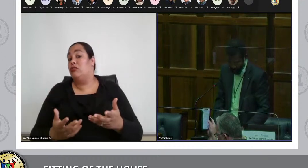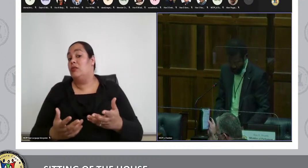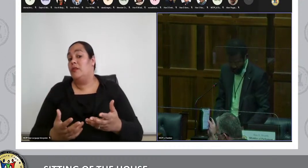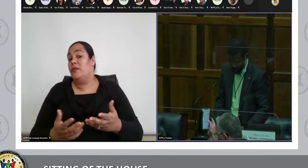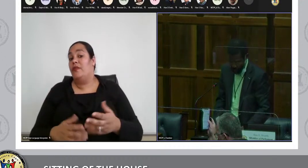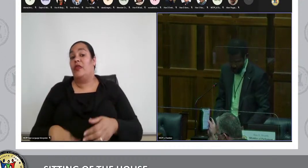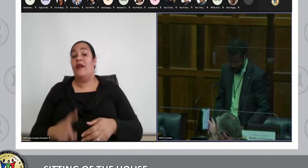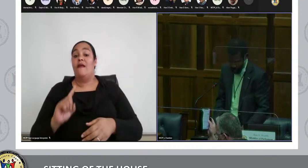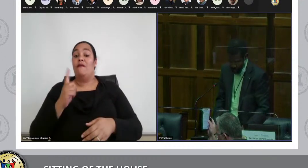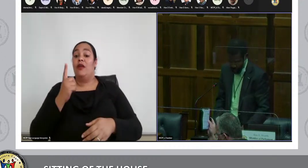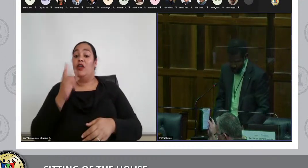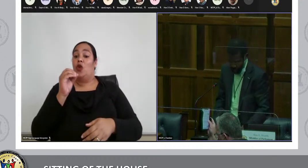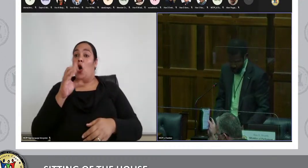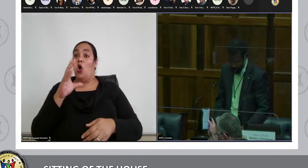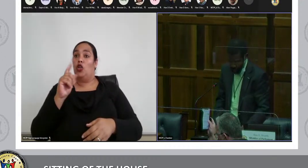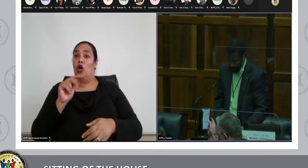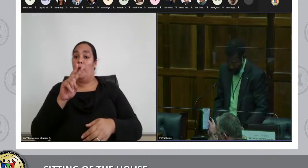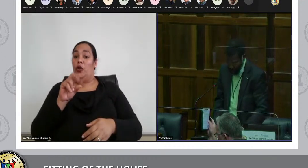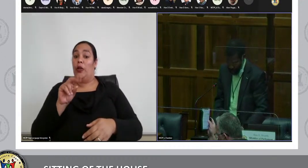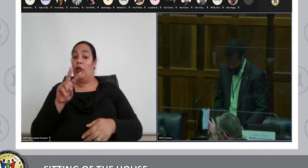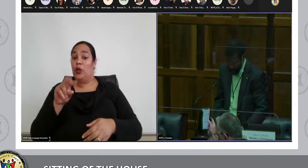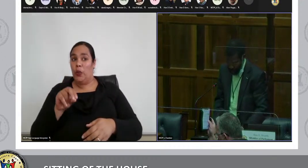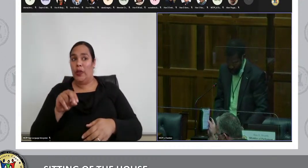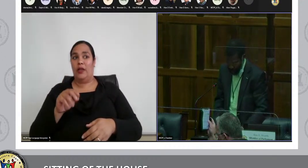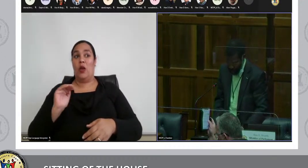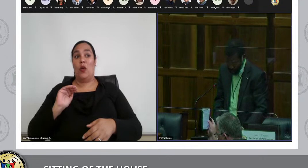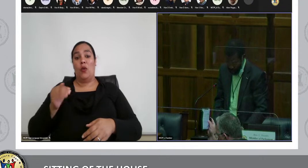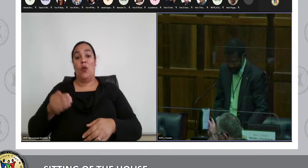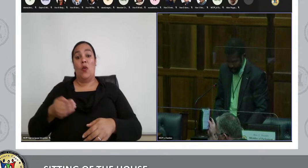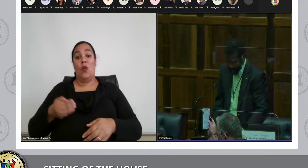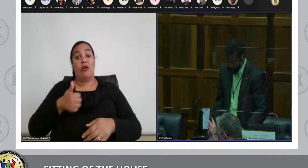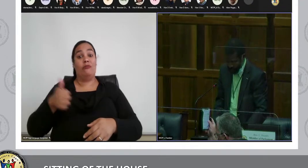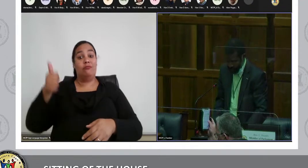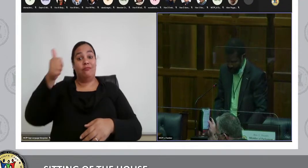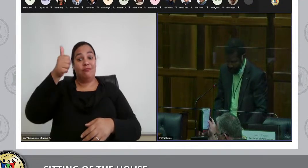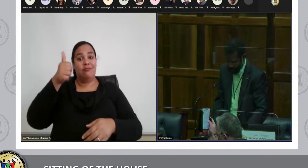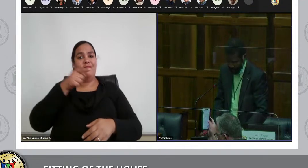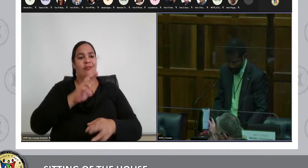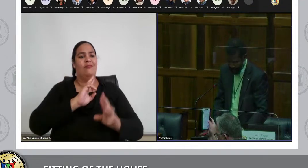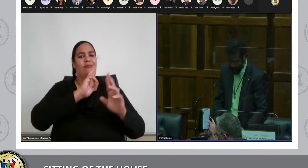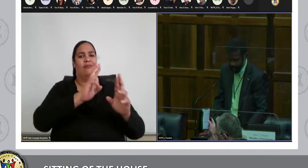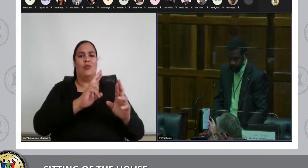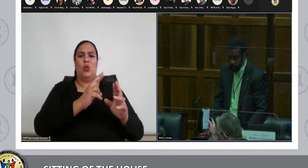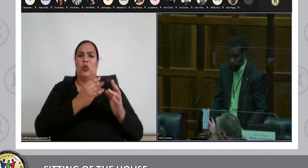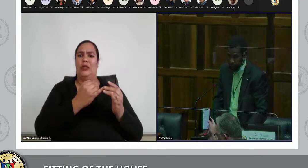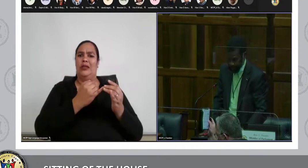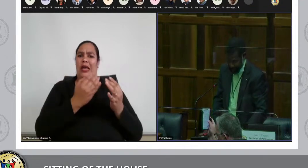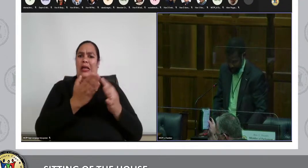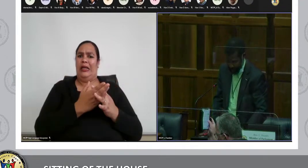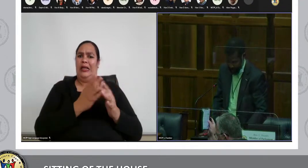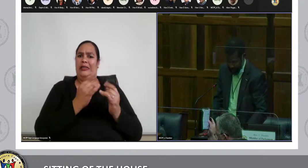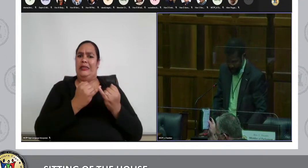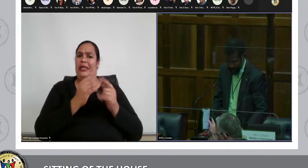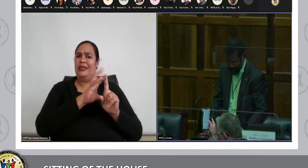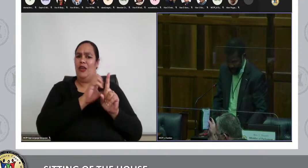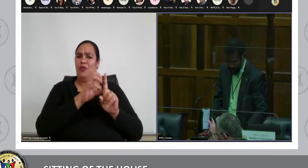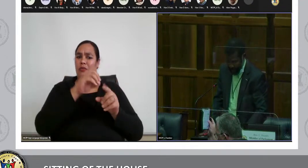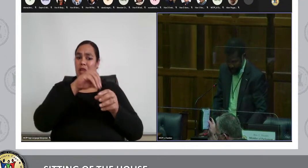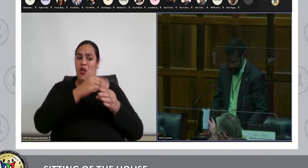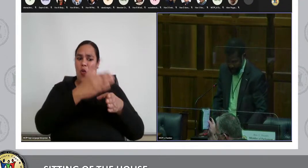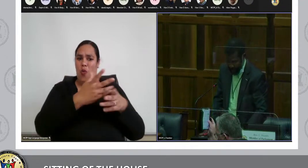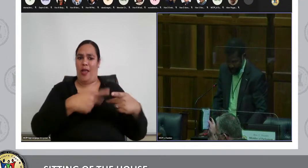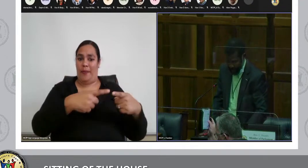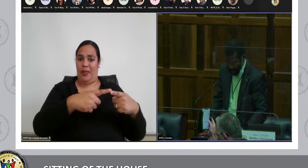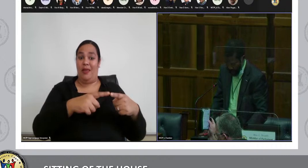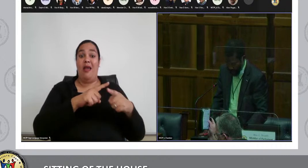On the 1st of October 2020, a female official reported a case of sexual harassment in the workplace. A